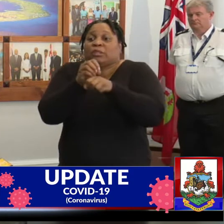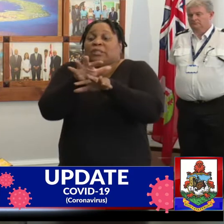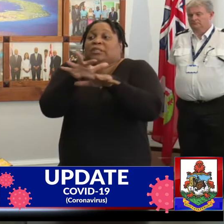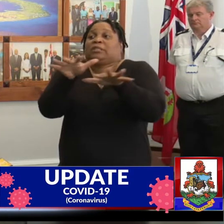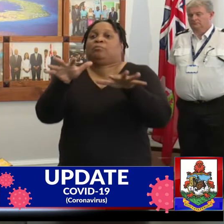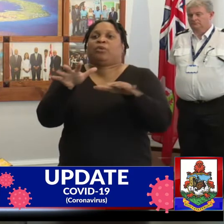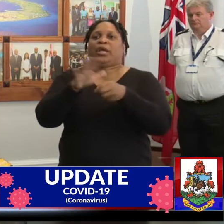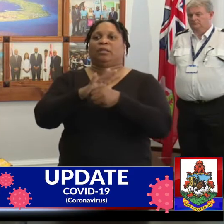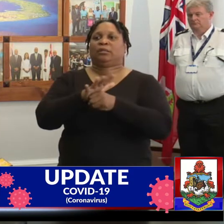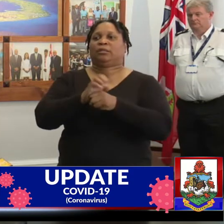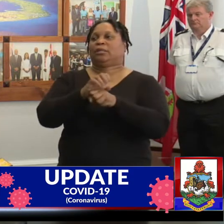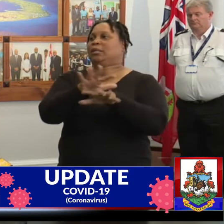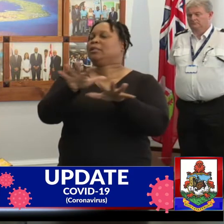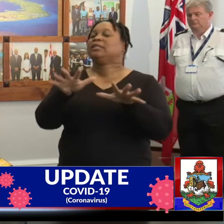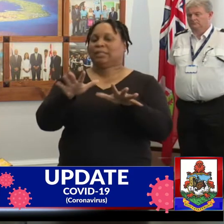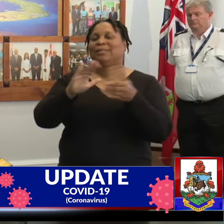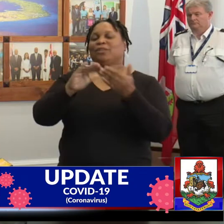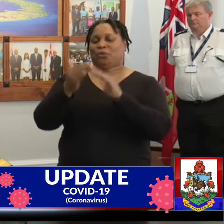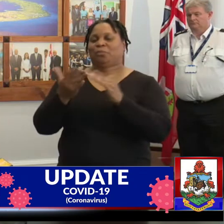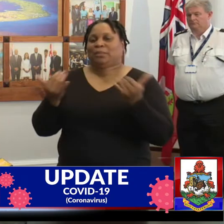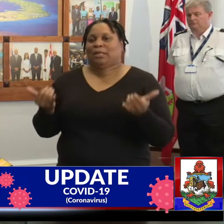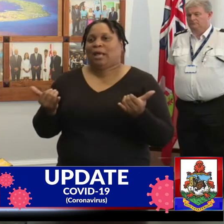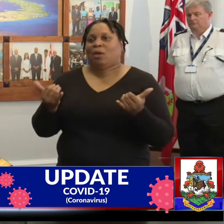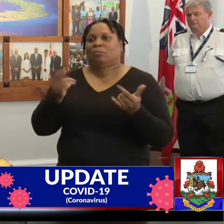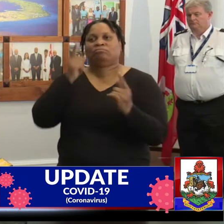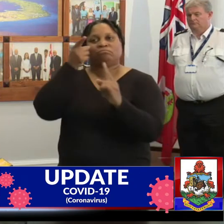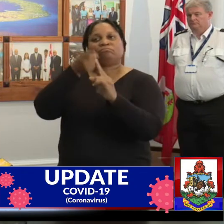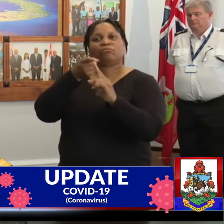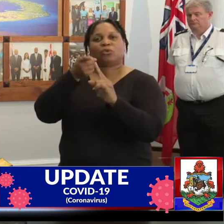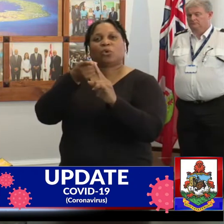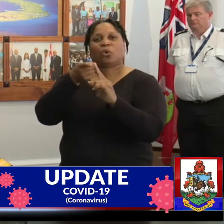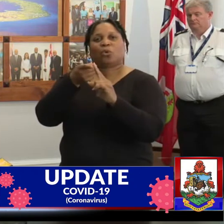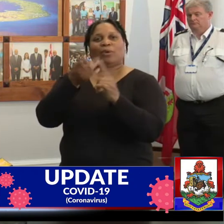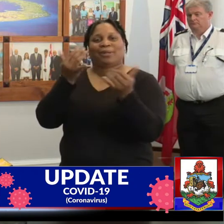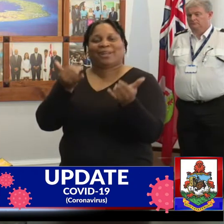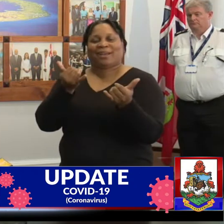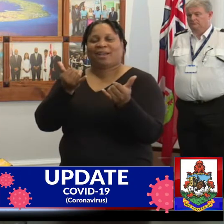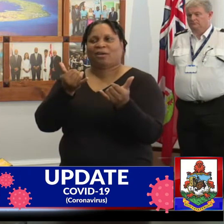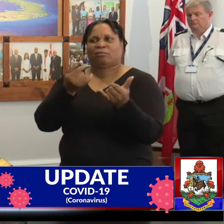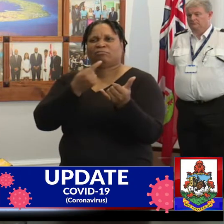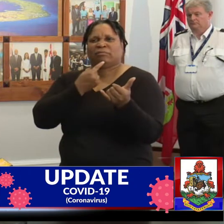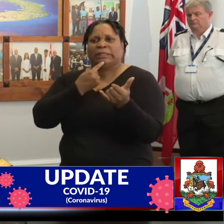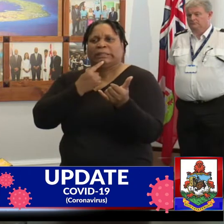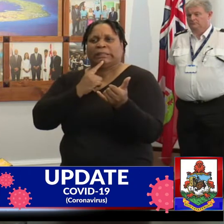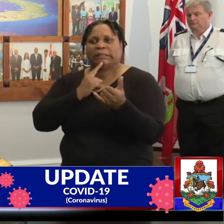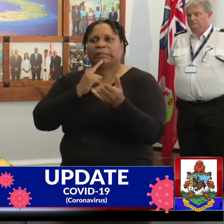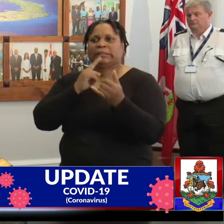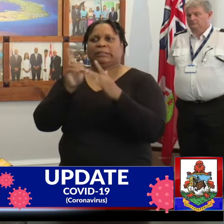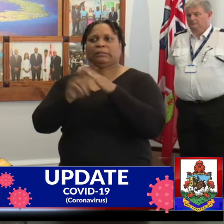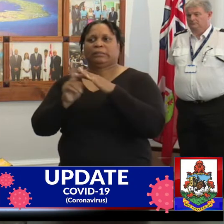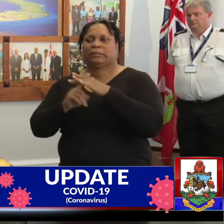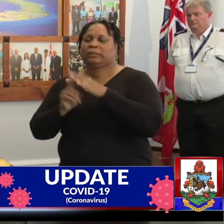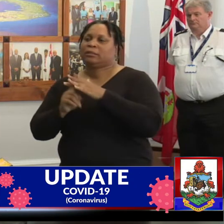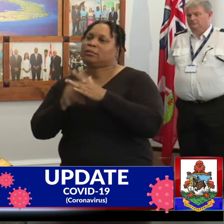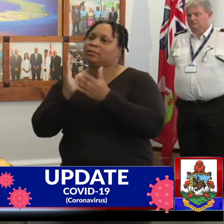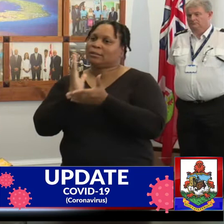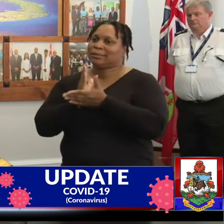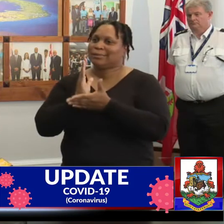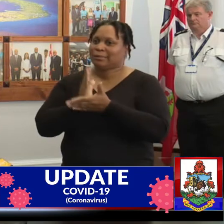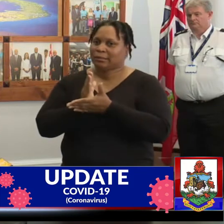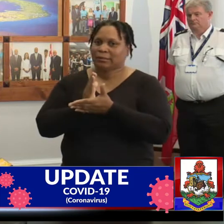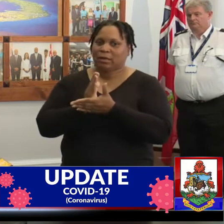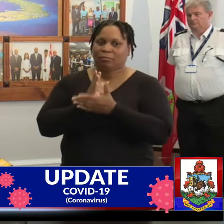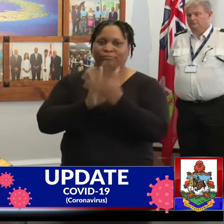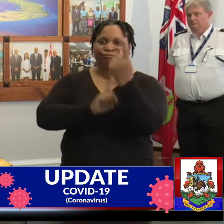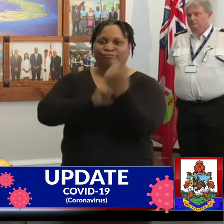of COVID-19 in the community now. So the goal of all of these very severe measures is to stop